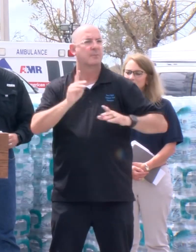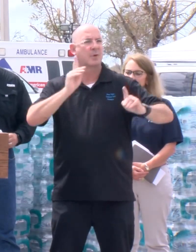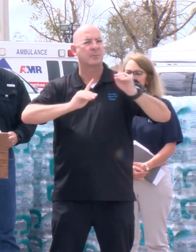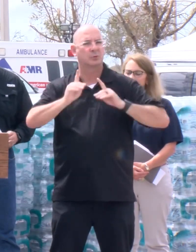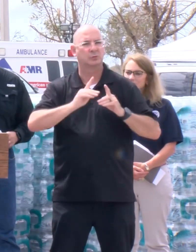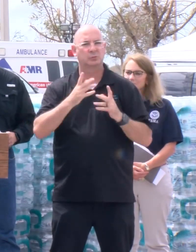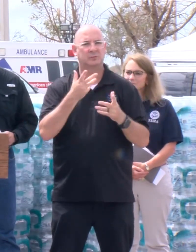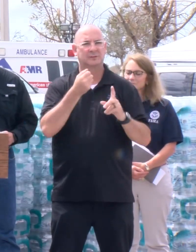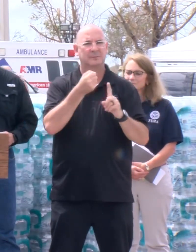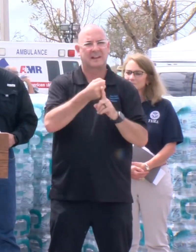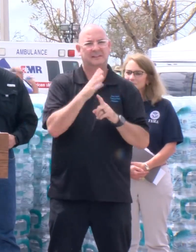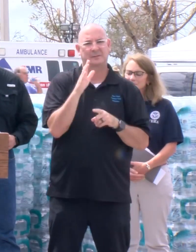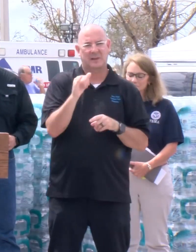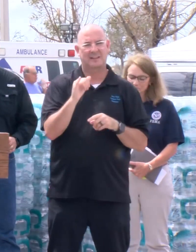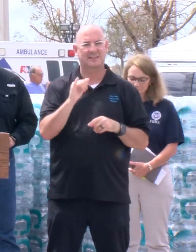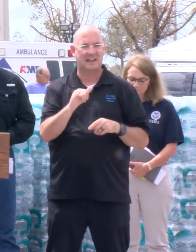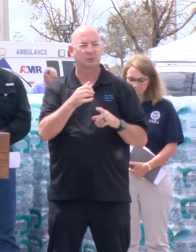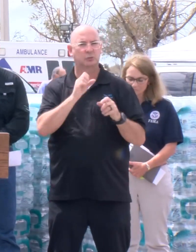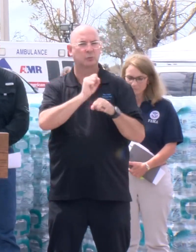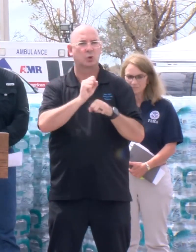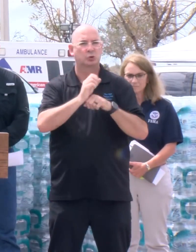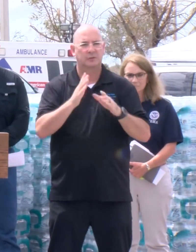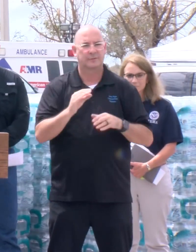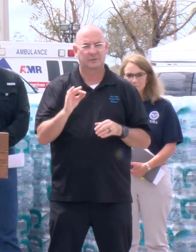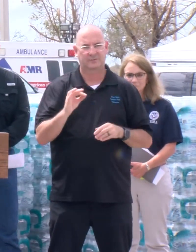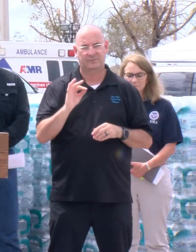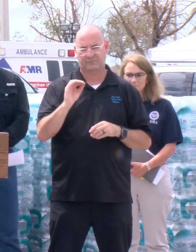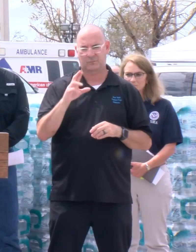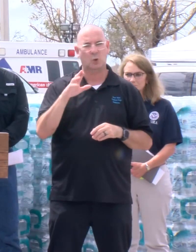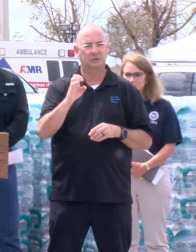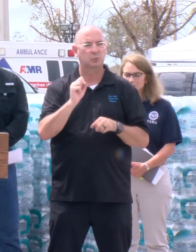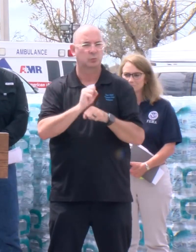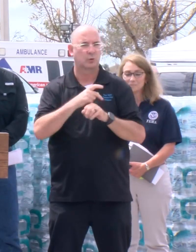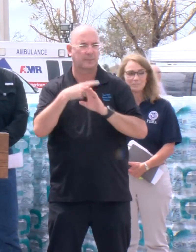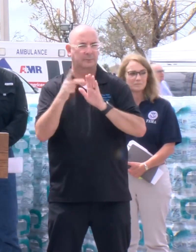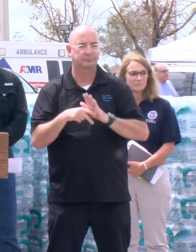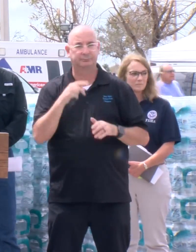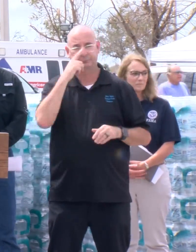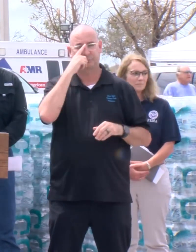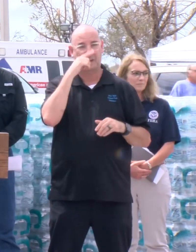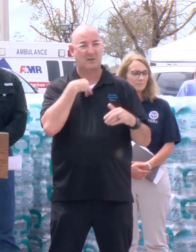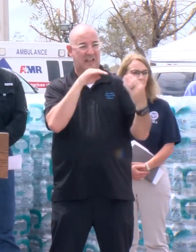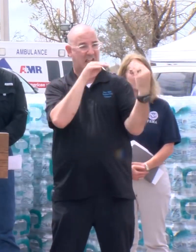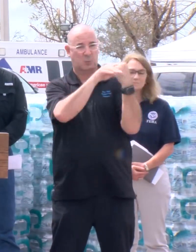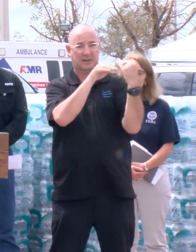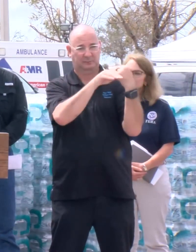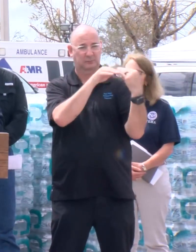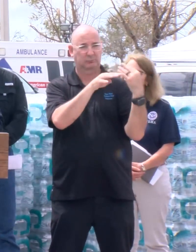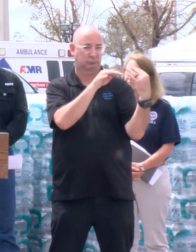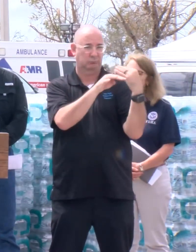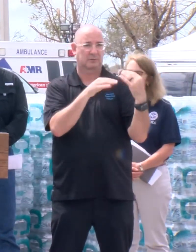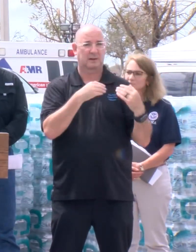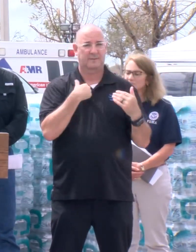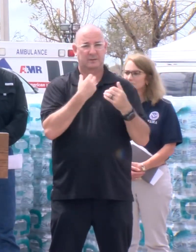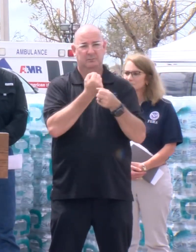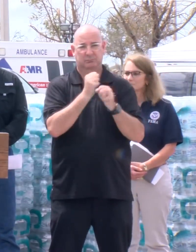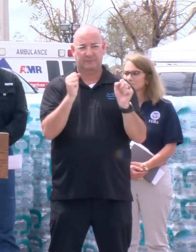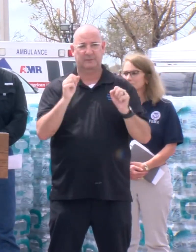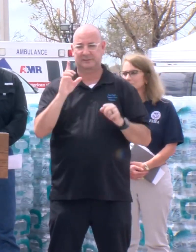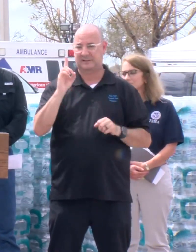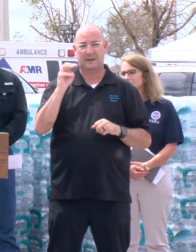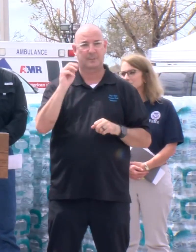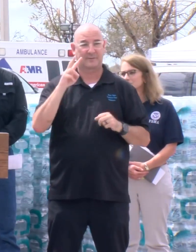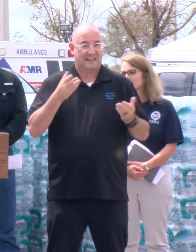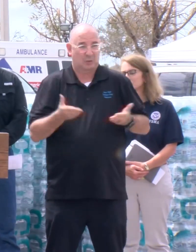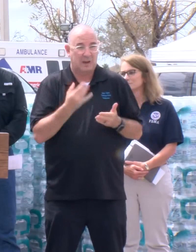workforce programs. We have Highway Safety Motor Vehicles is here. If your identification got lost or destroyed in the storm,